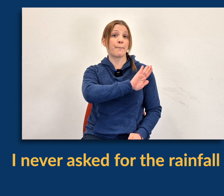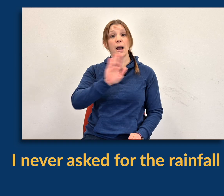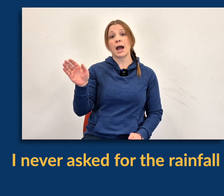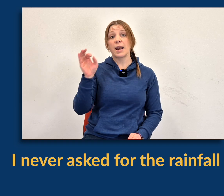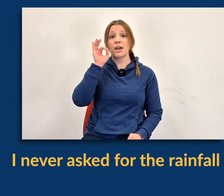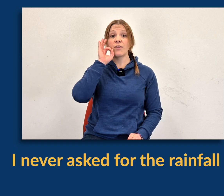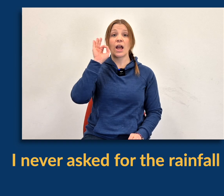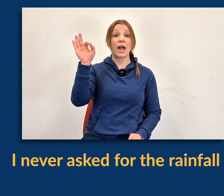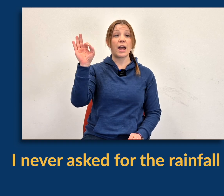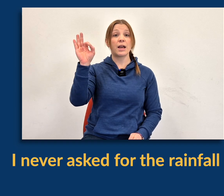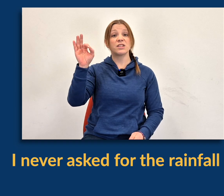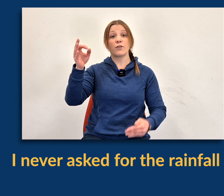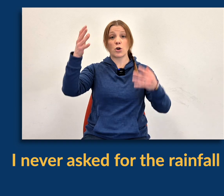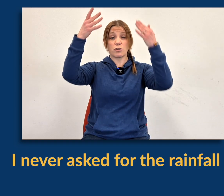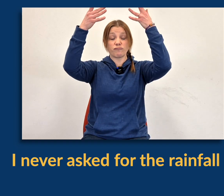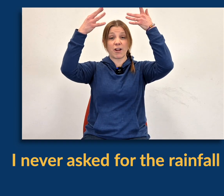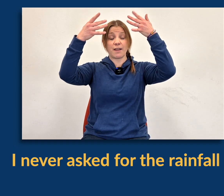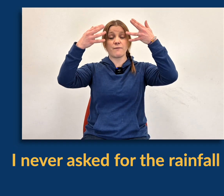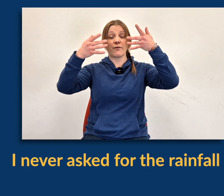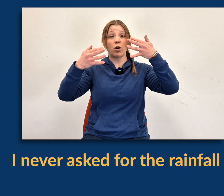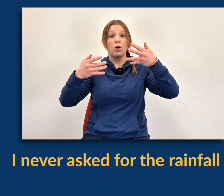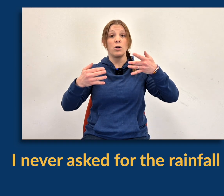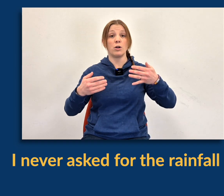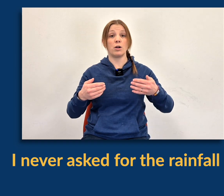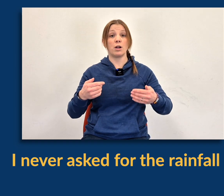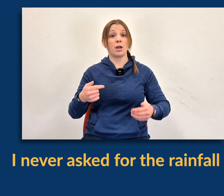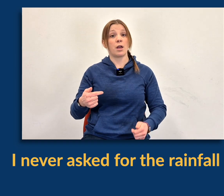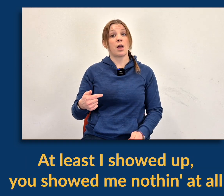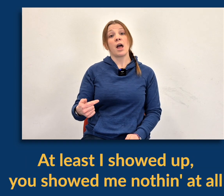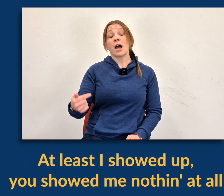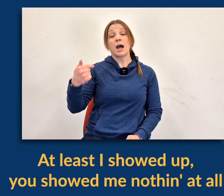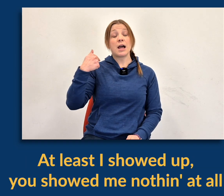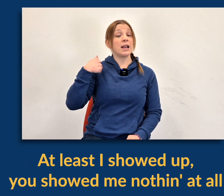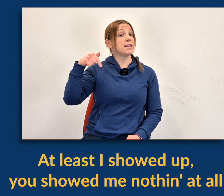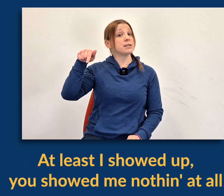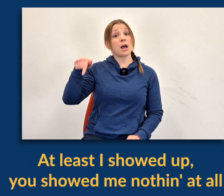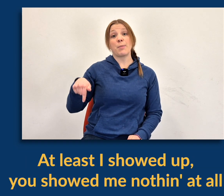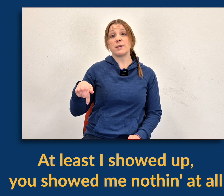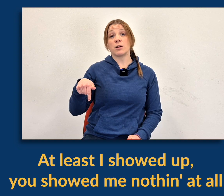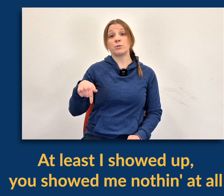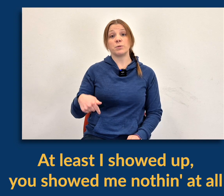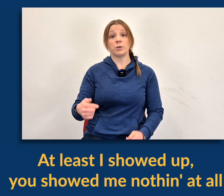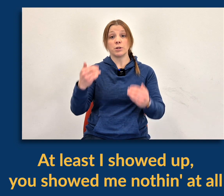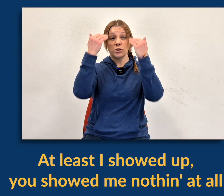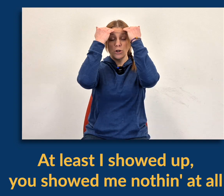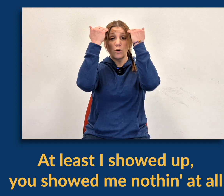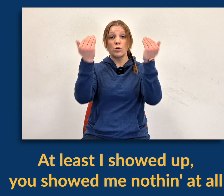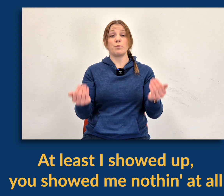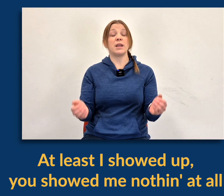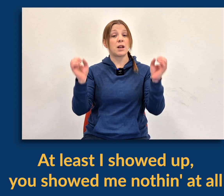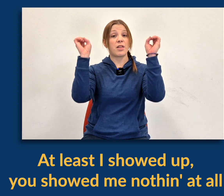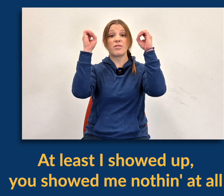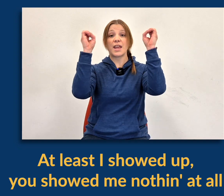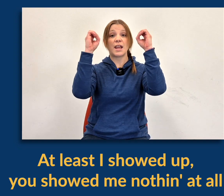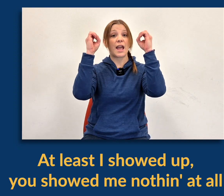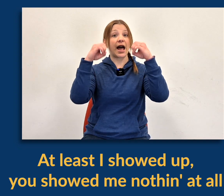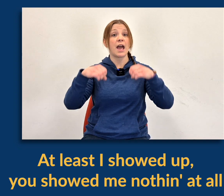I never asked for the rainfall. At least I showed up. You showed me nothing at all.